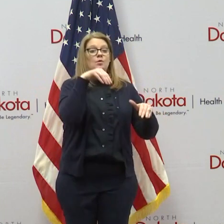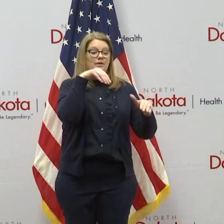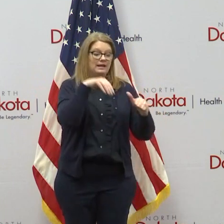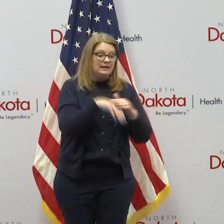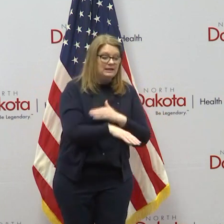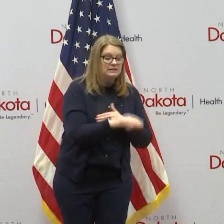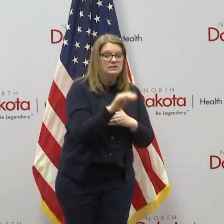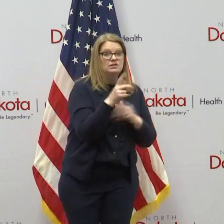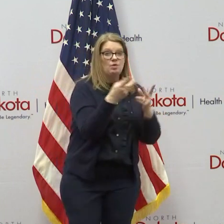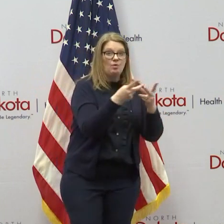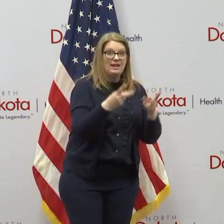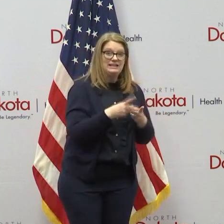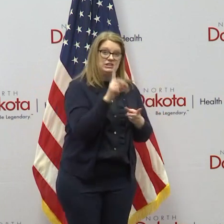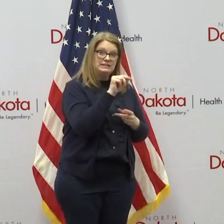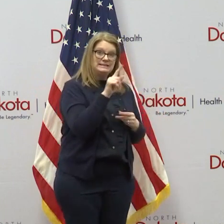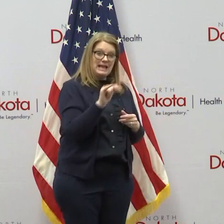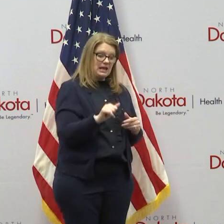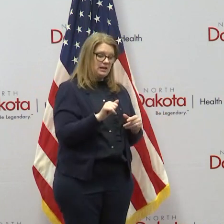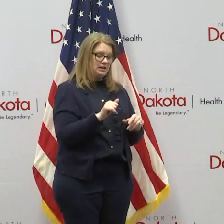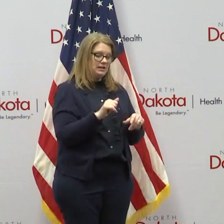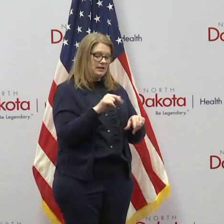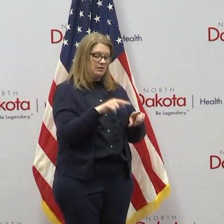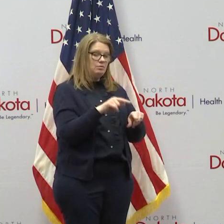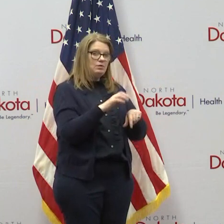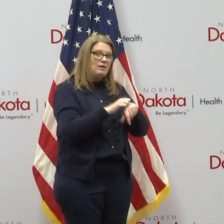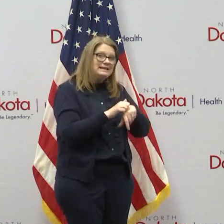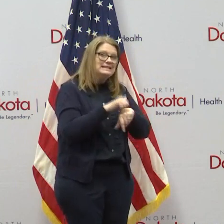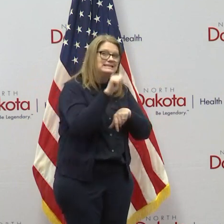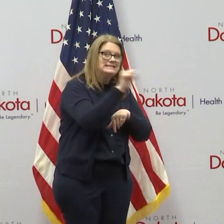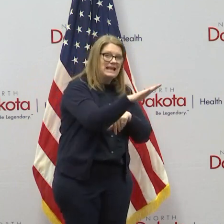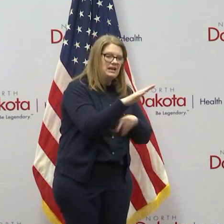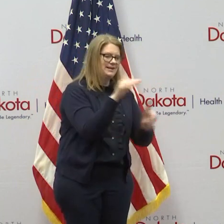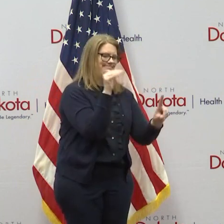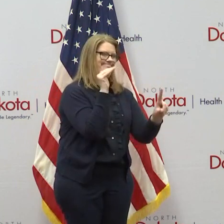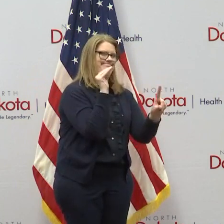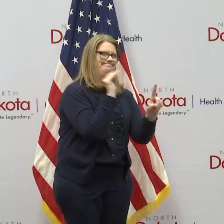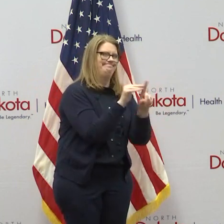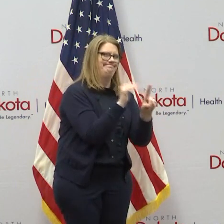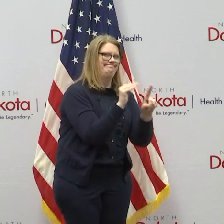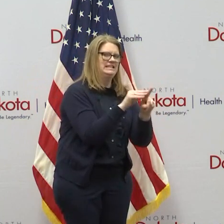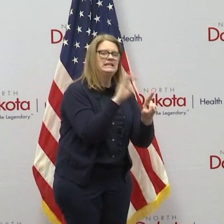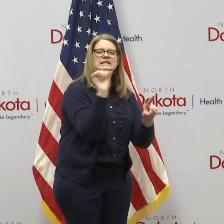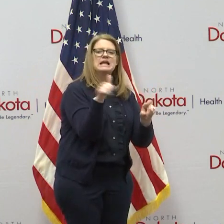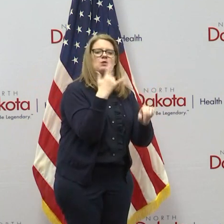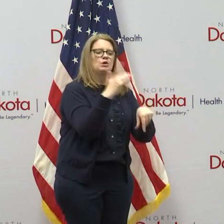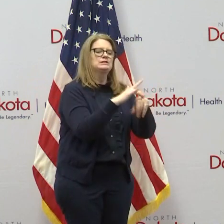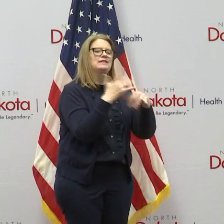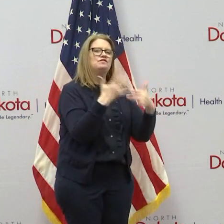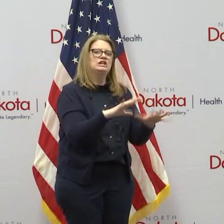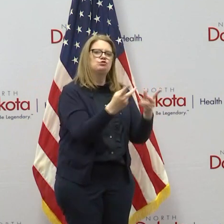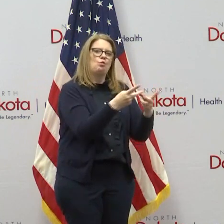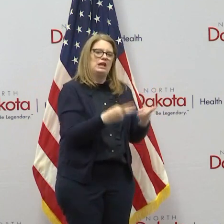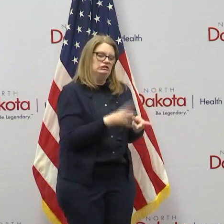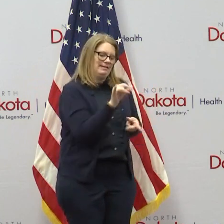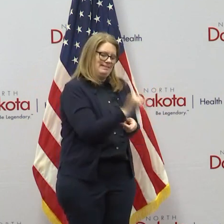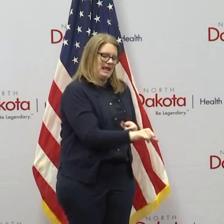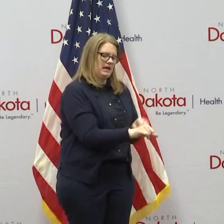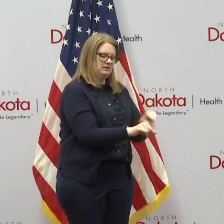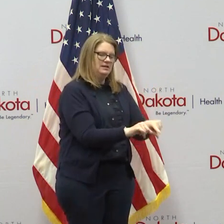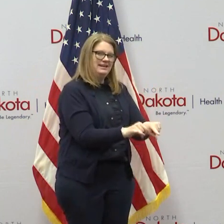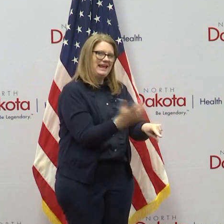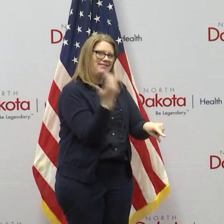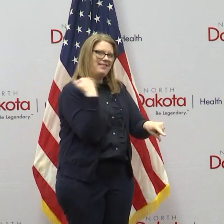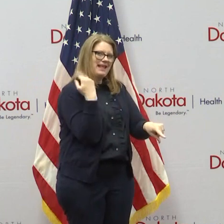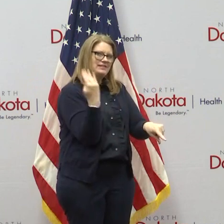without knowing who the individuals are and say, we want to send a push notification to anybody who's been in that location in the last 2 weeks